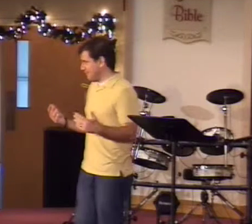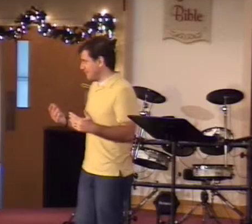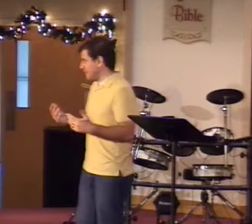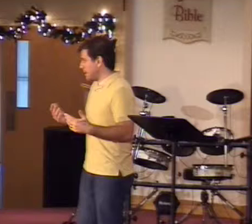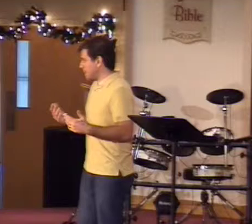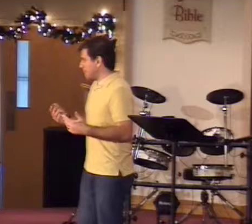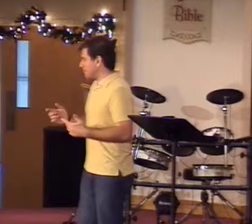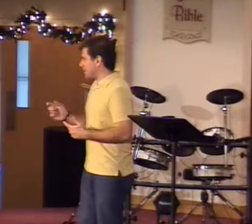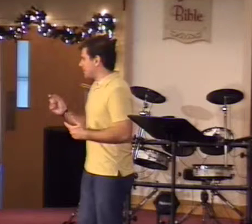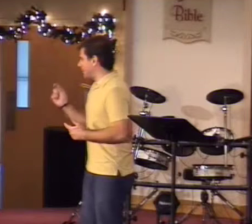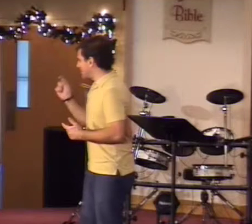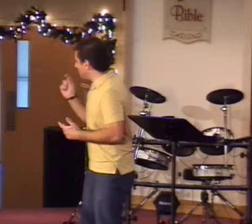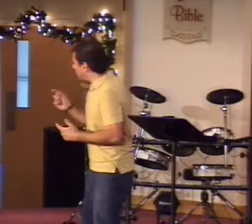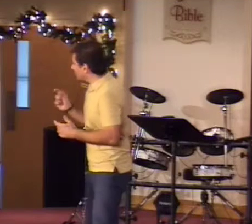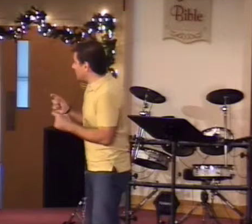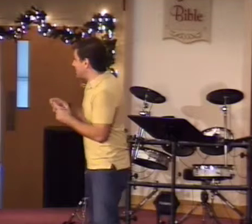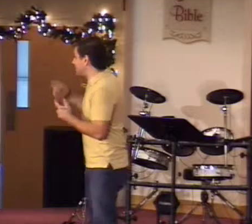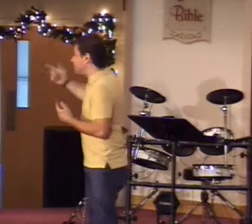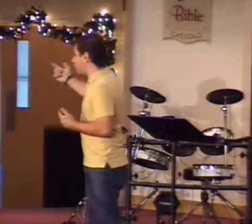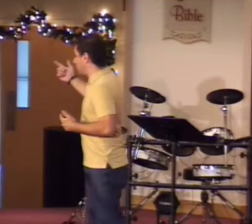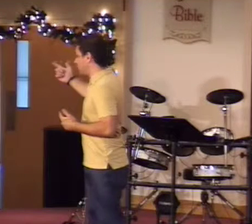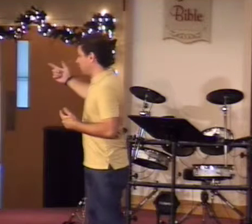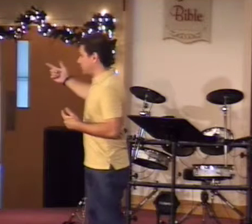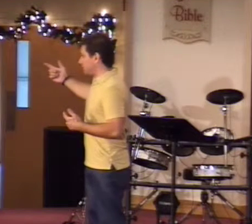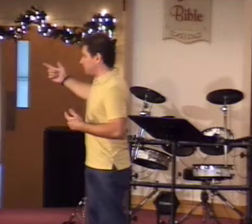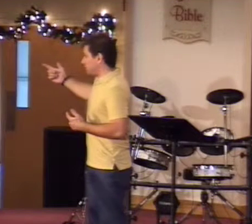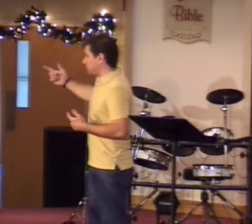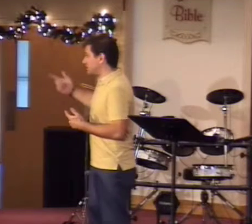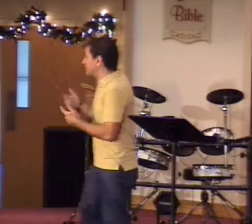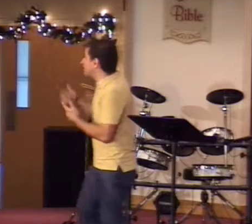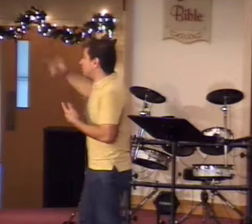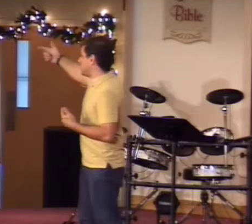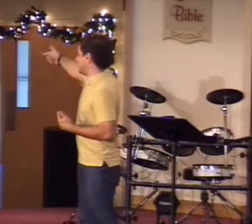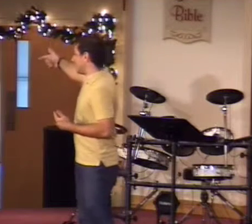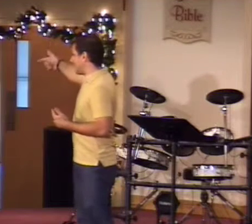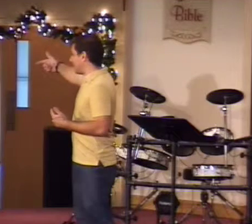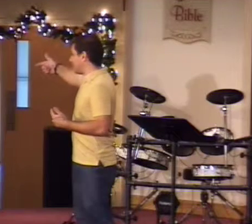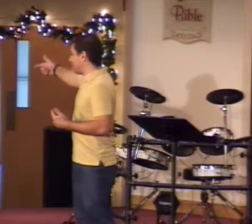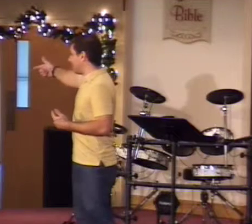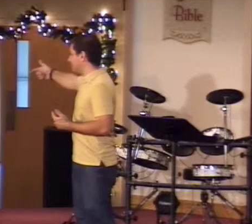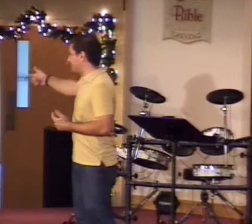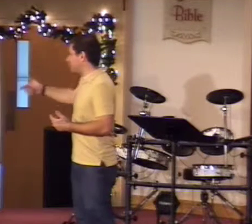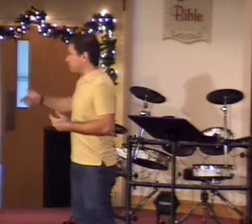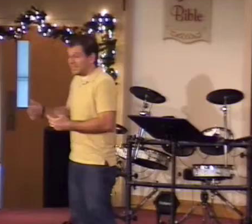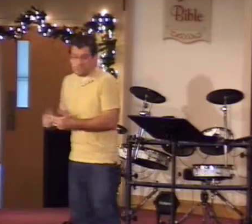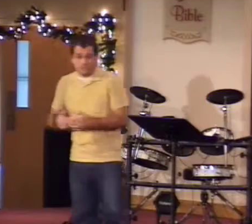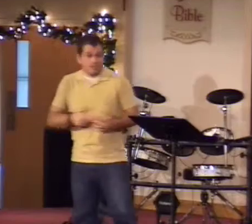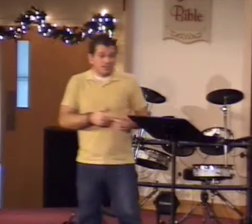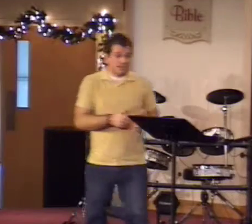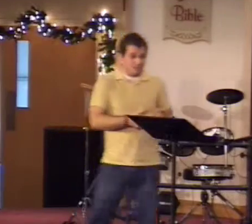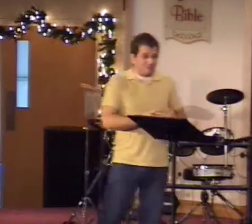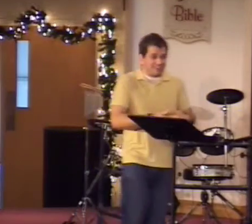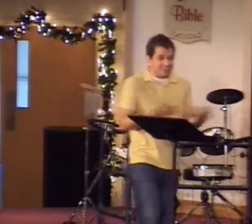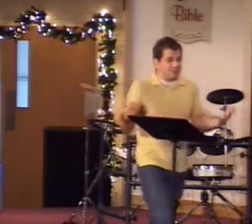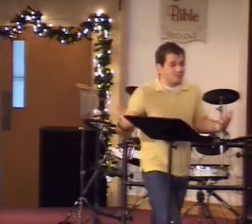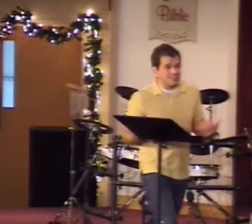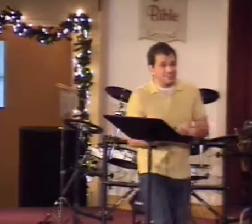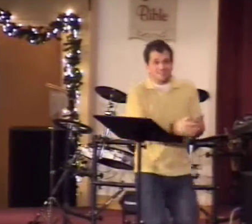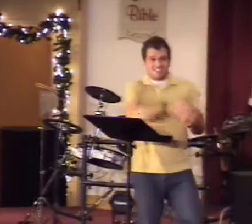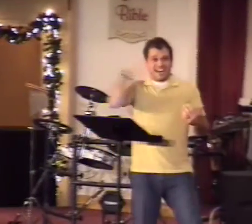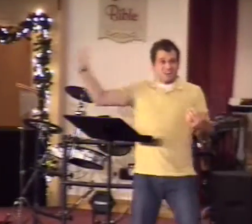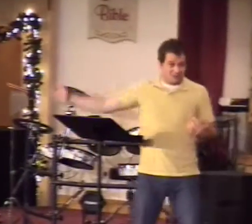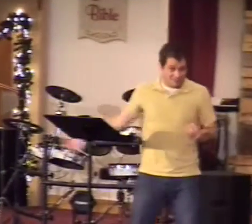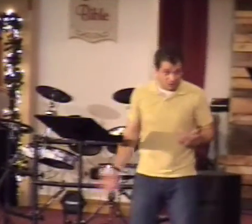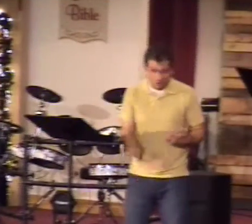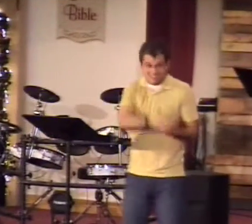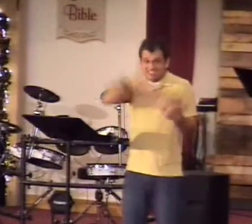know. But at that moment, we didn't know. We didn't know that he'd be okay. We felt like the doctors didn't give